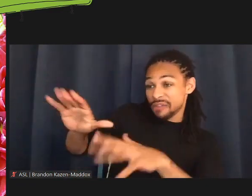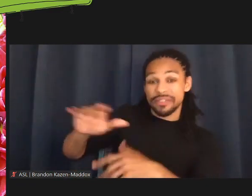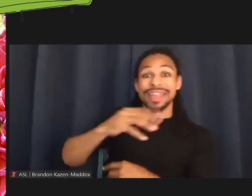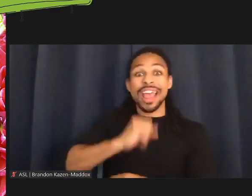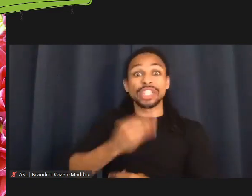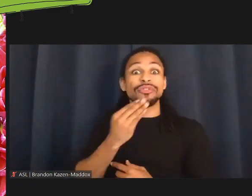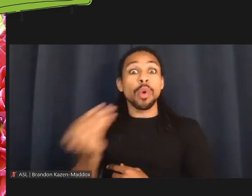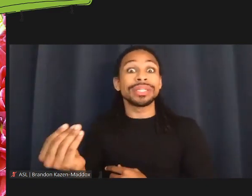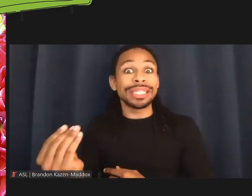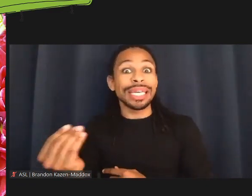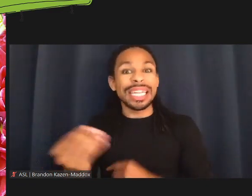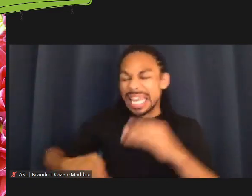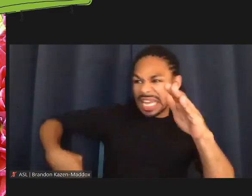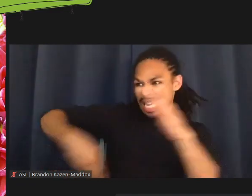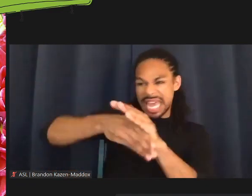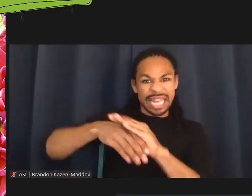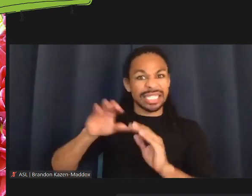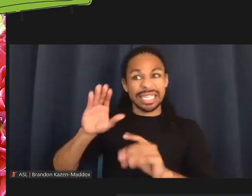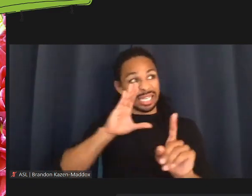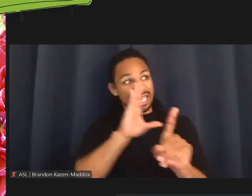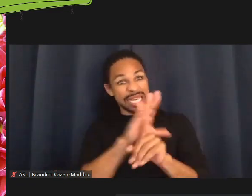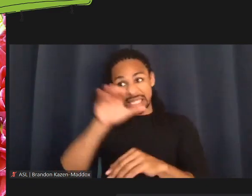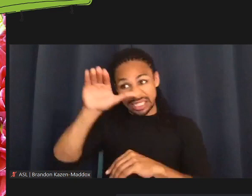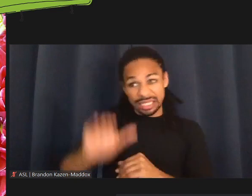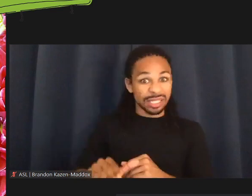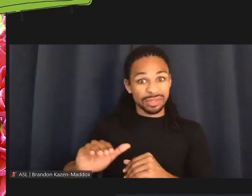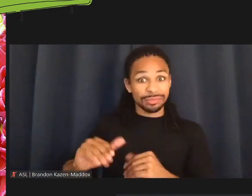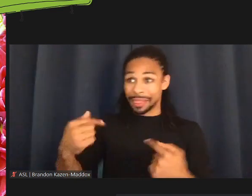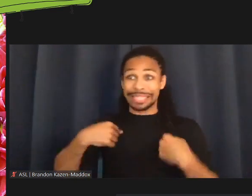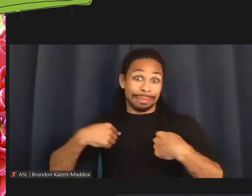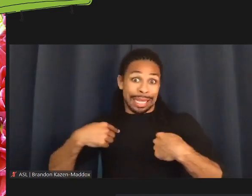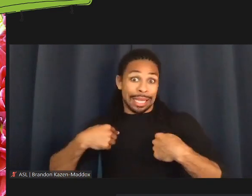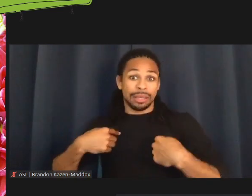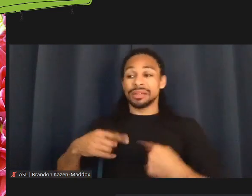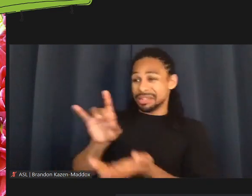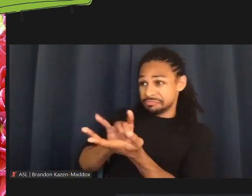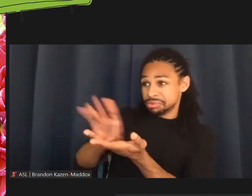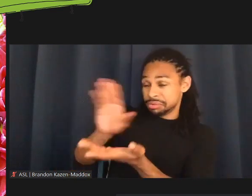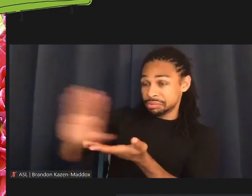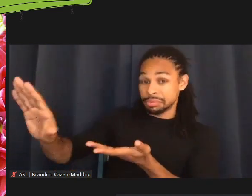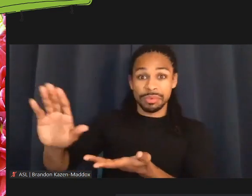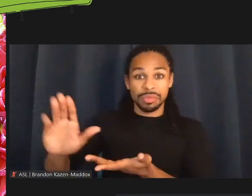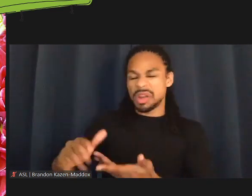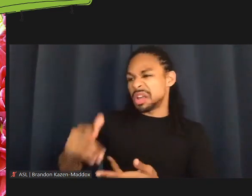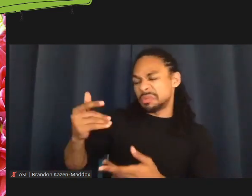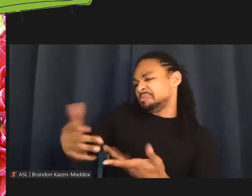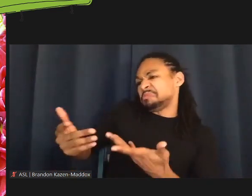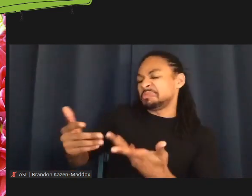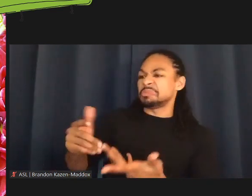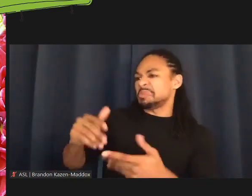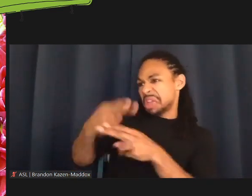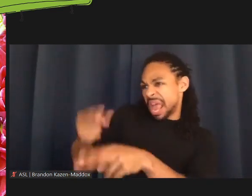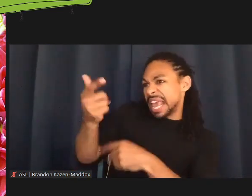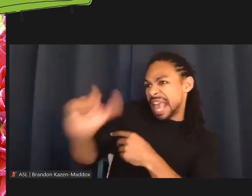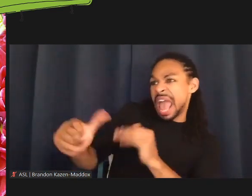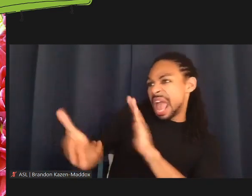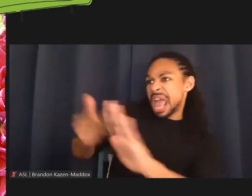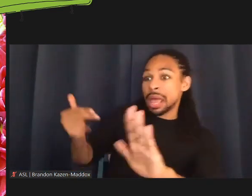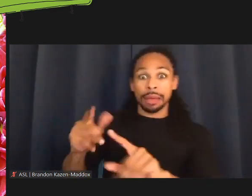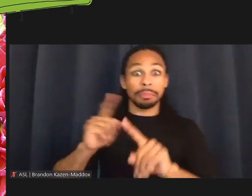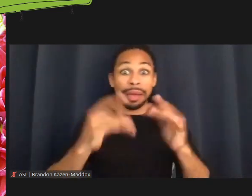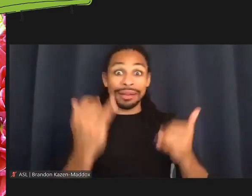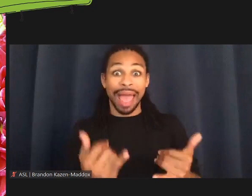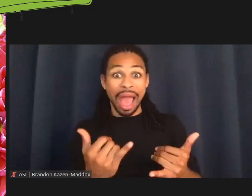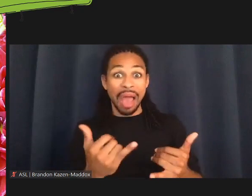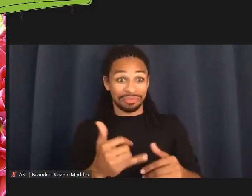and in her fear, the mother called it justice. But here he is, cock stiff before the devil. The devil strides closer to Harold